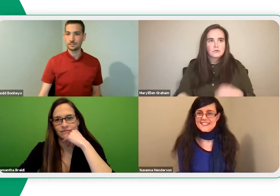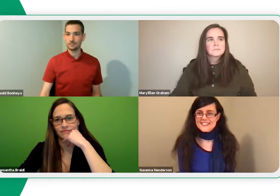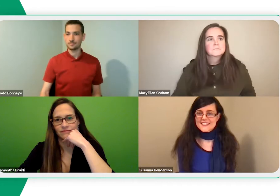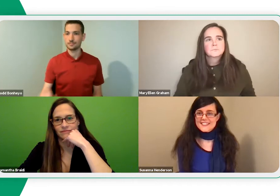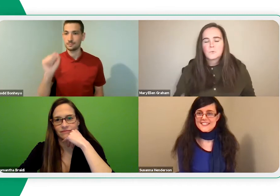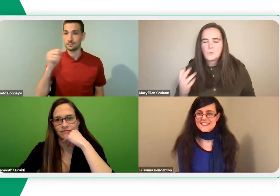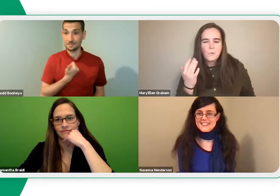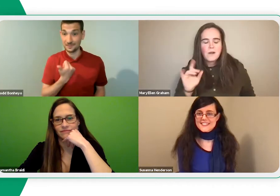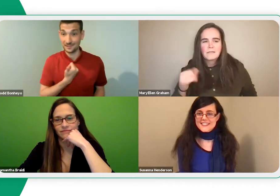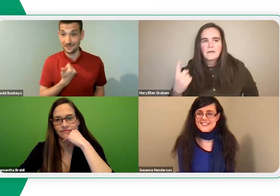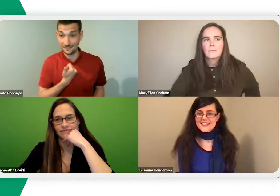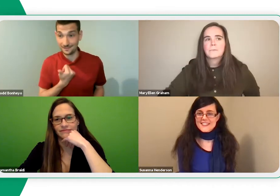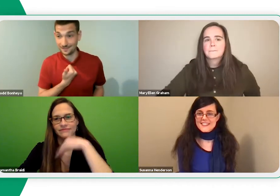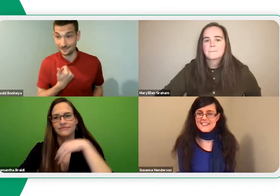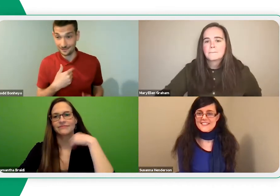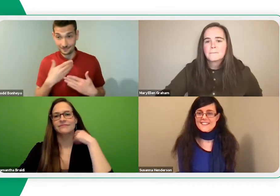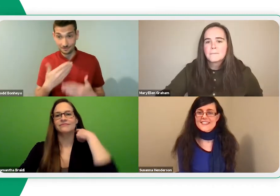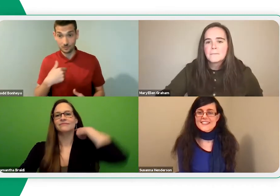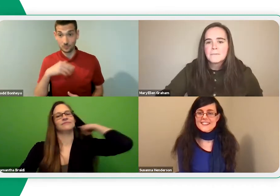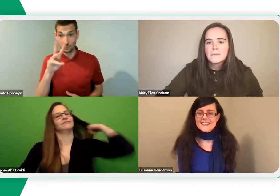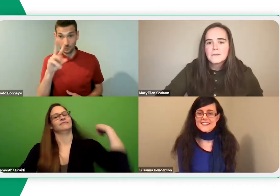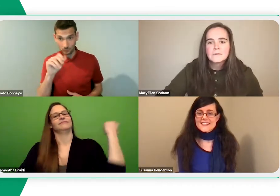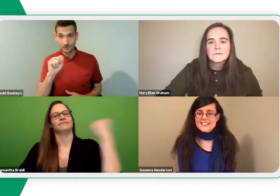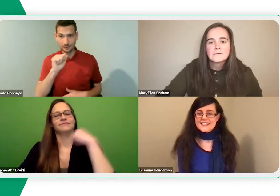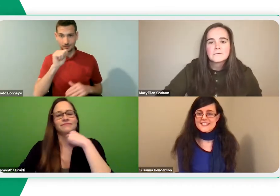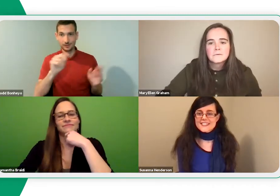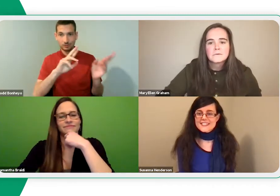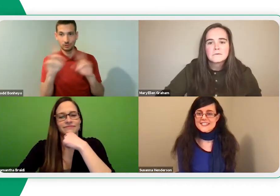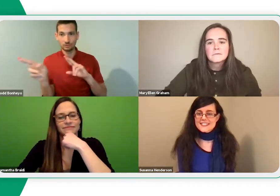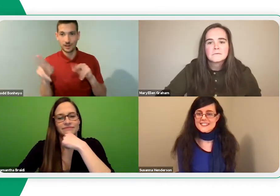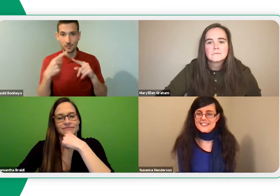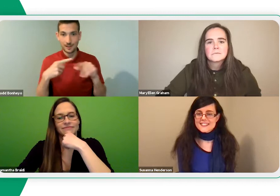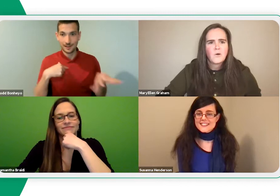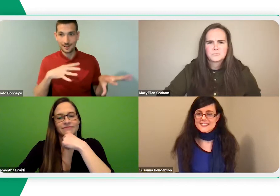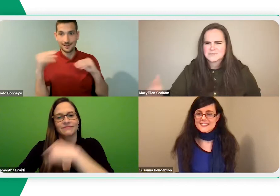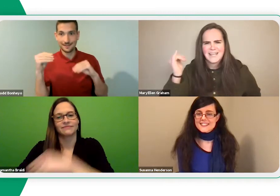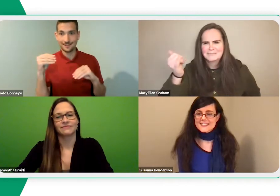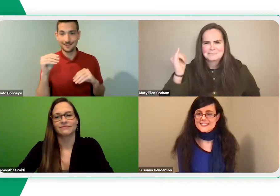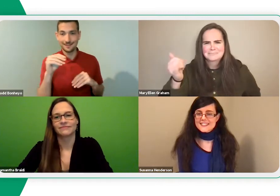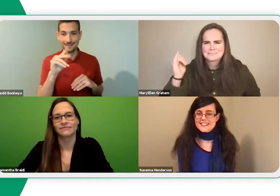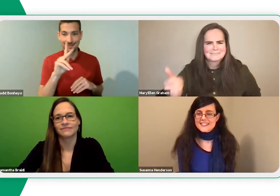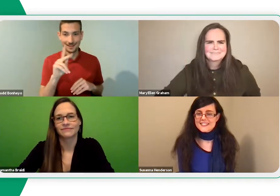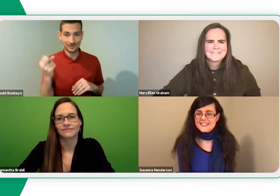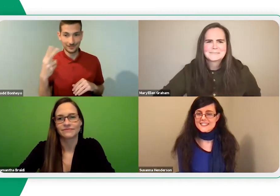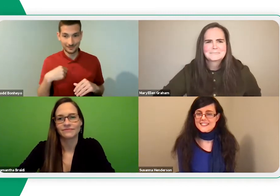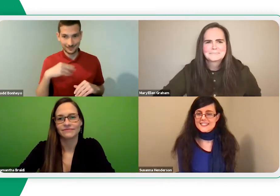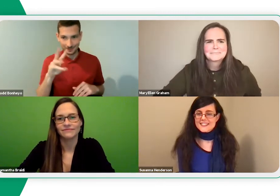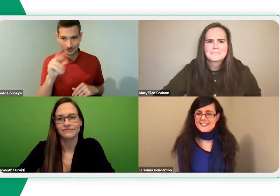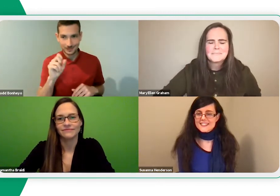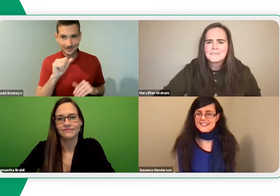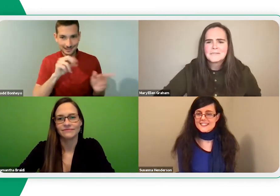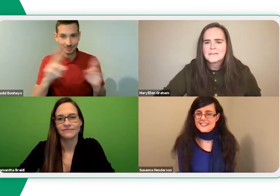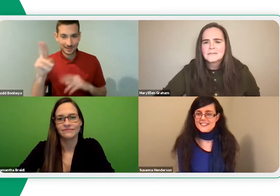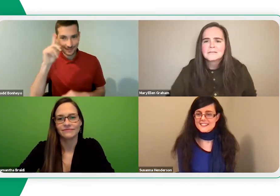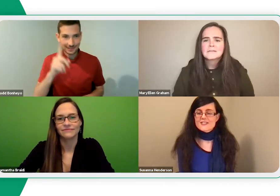us after seeing our poll results, especially this question. I have to admit that I was not ready when I